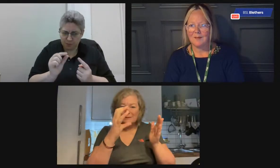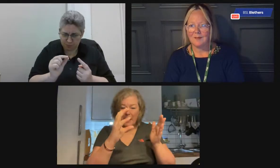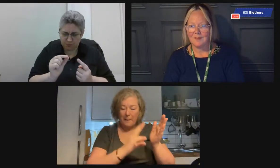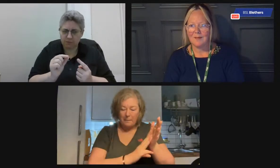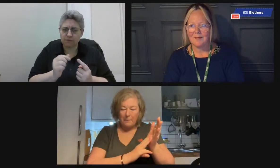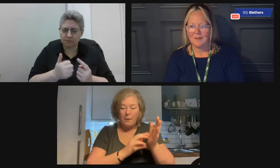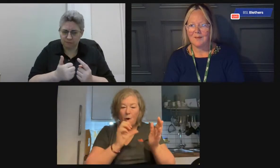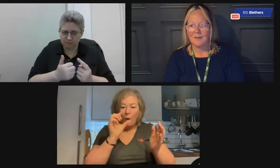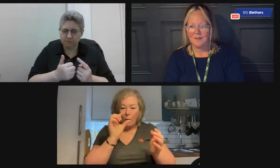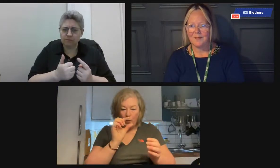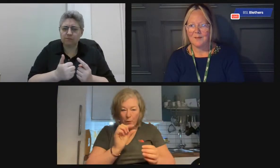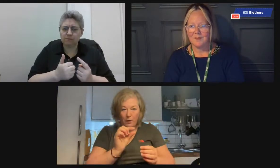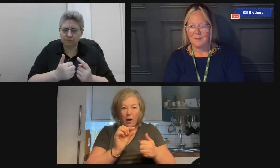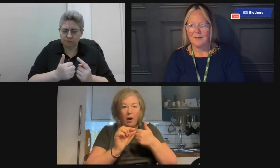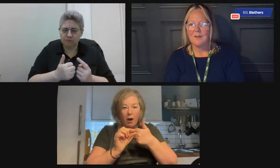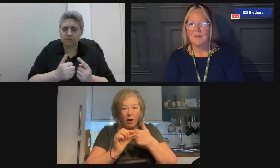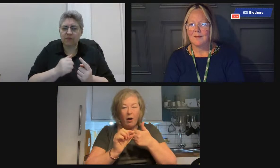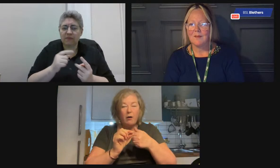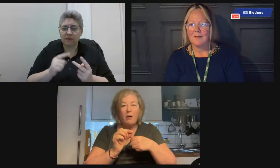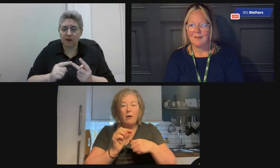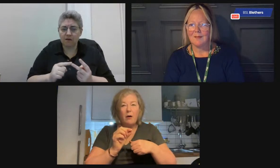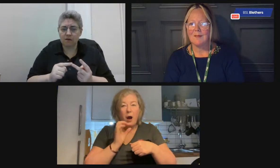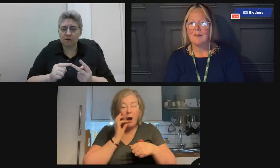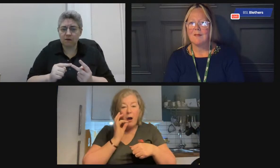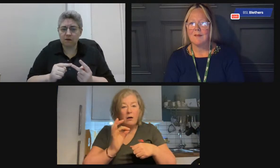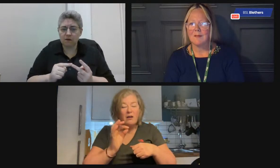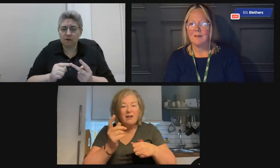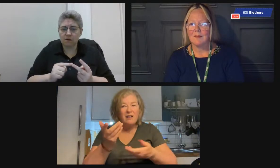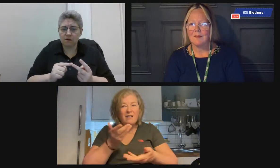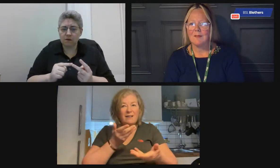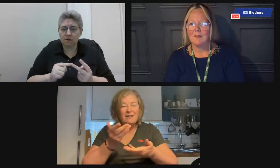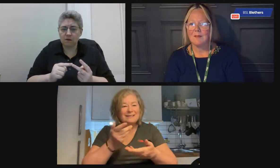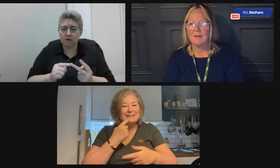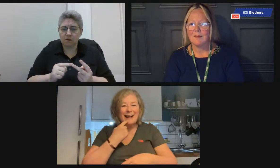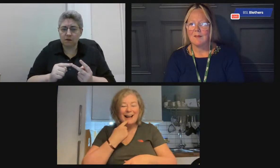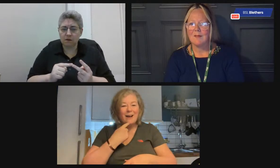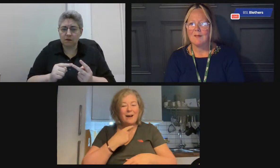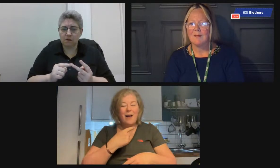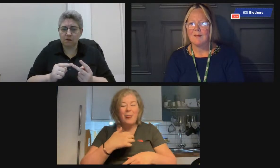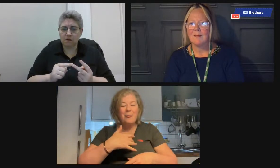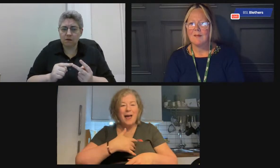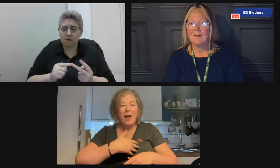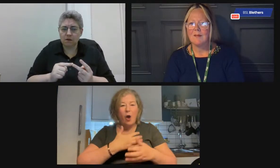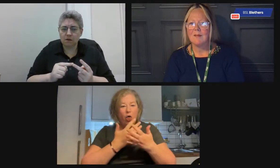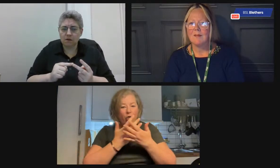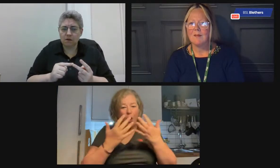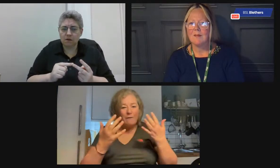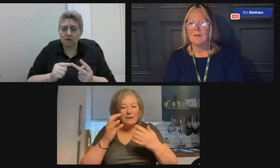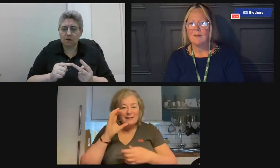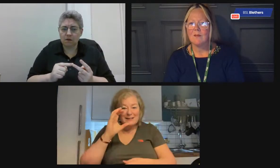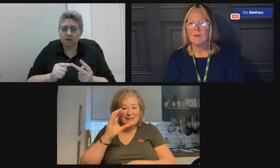reduce my tumour to 4 centimetres. And